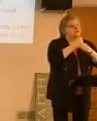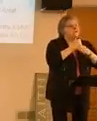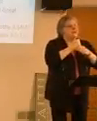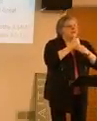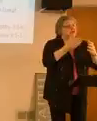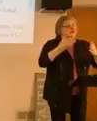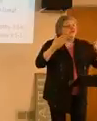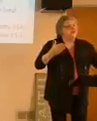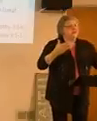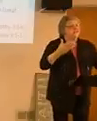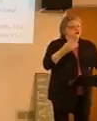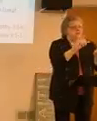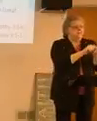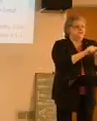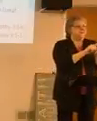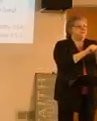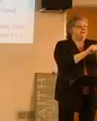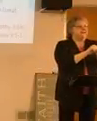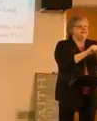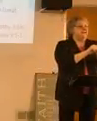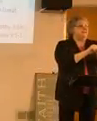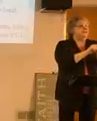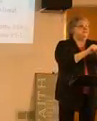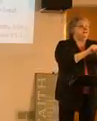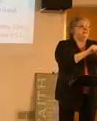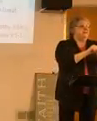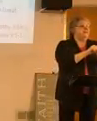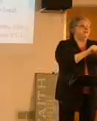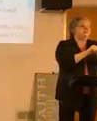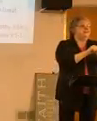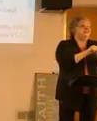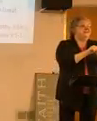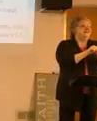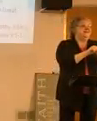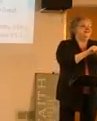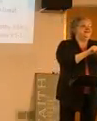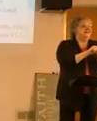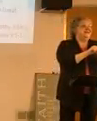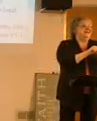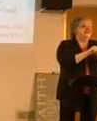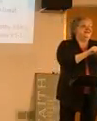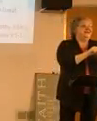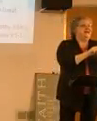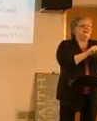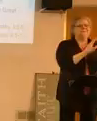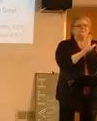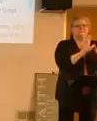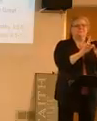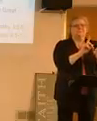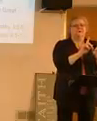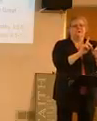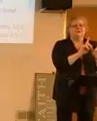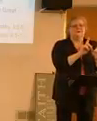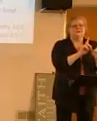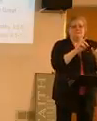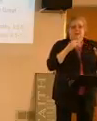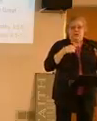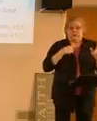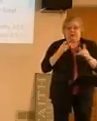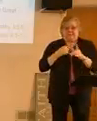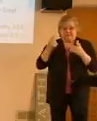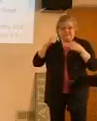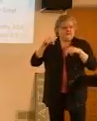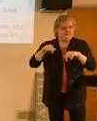inventions called the printing press. Now, let me just take a left turn here for a moment. When I first came to the